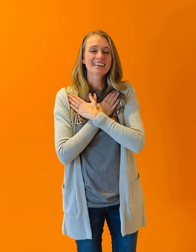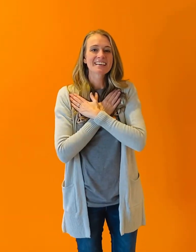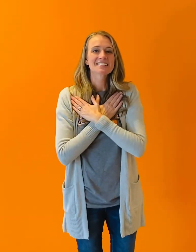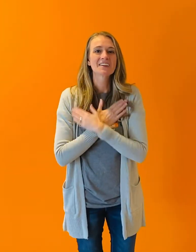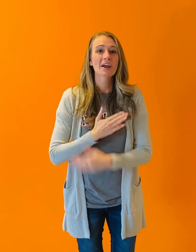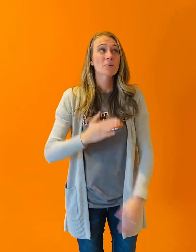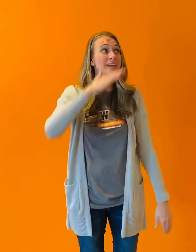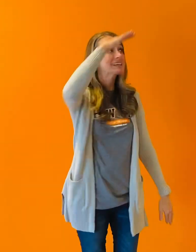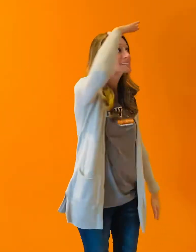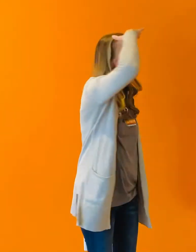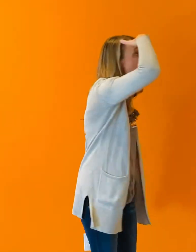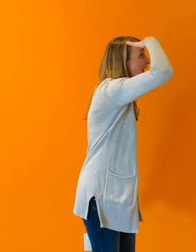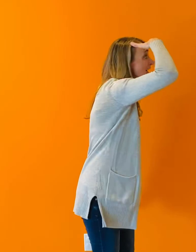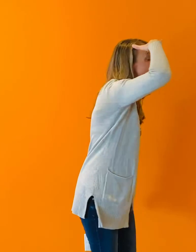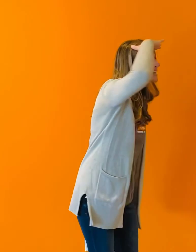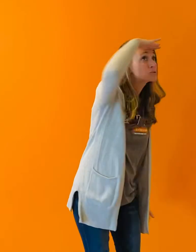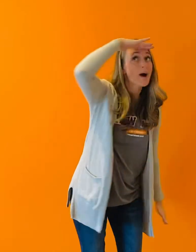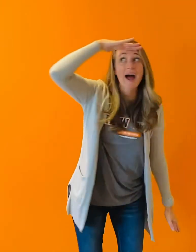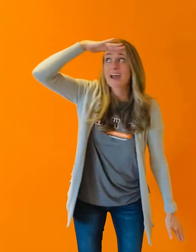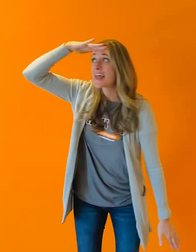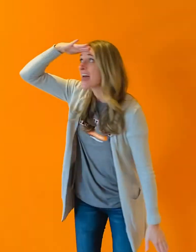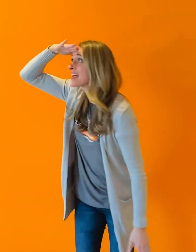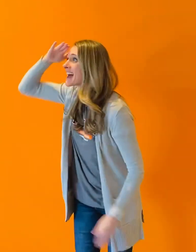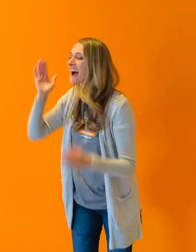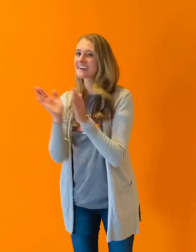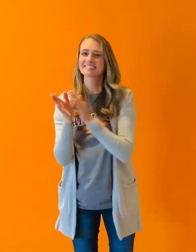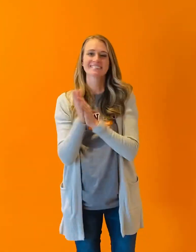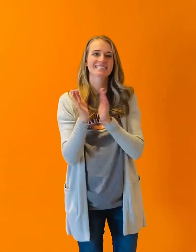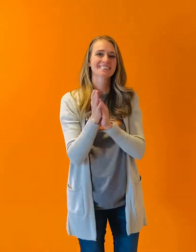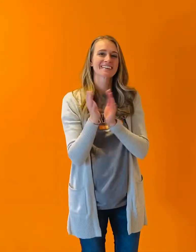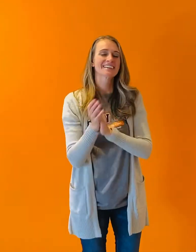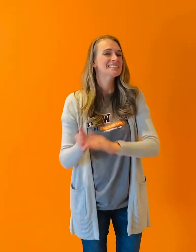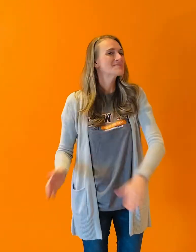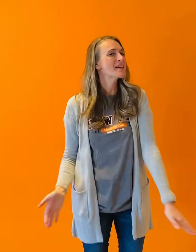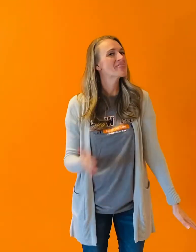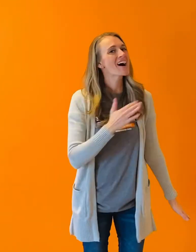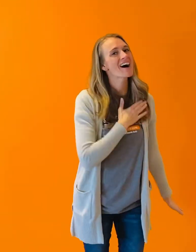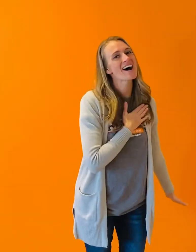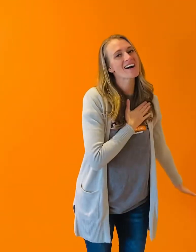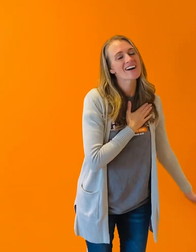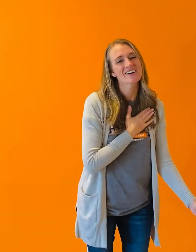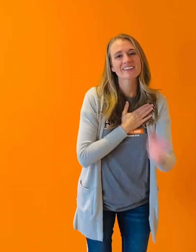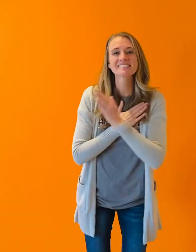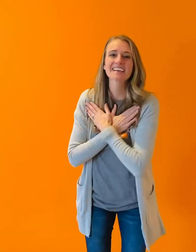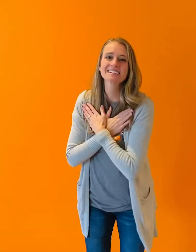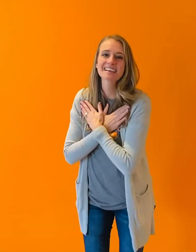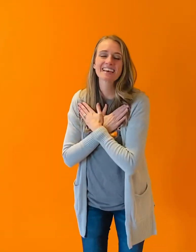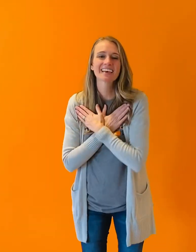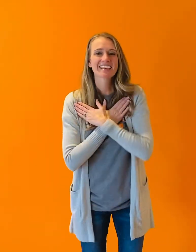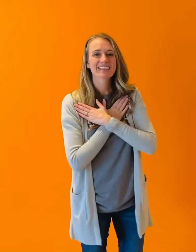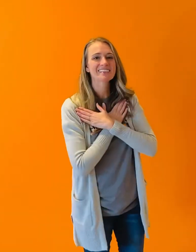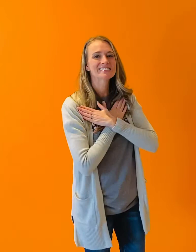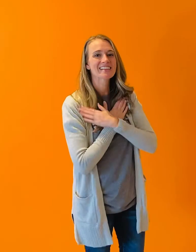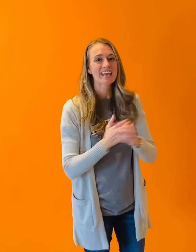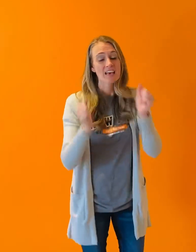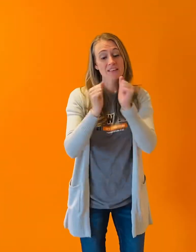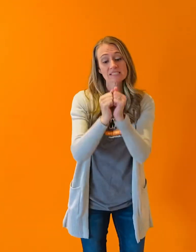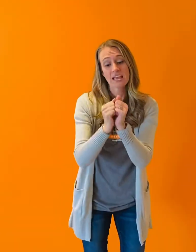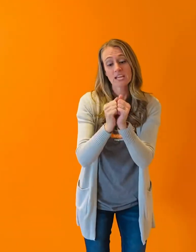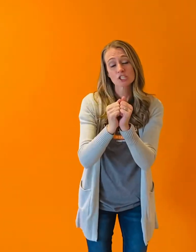Prairie sky, bright and bright Deep in the heart of Texas Sage